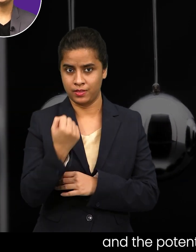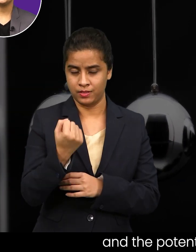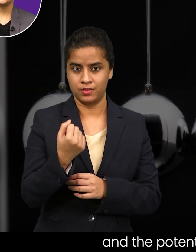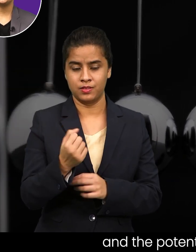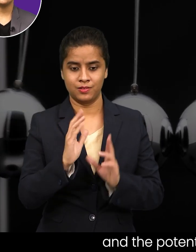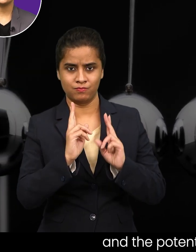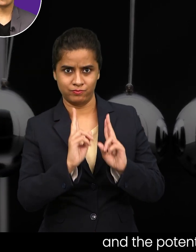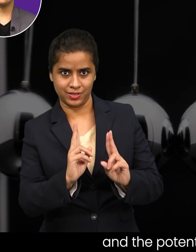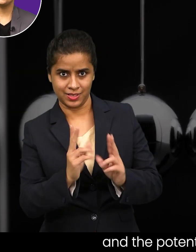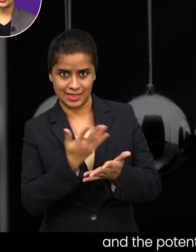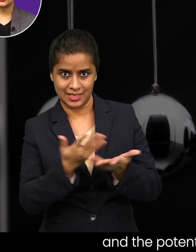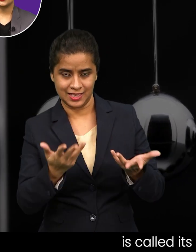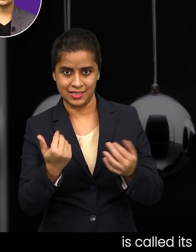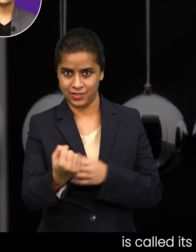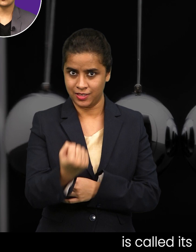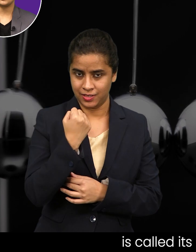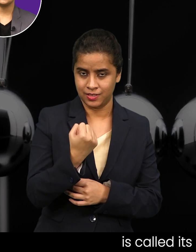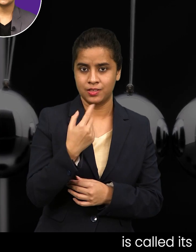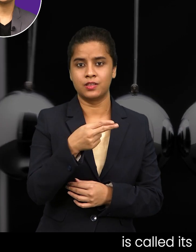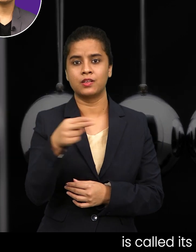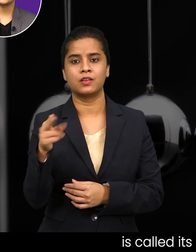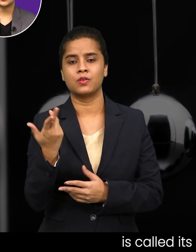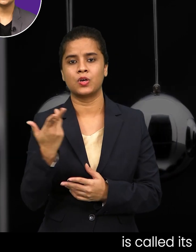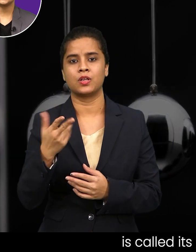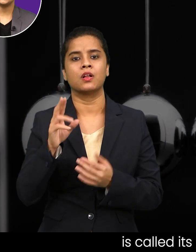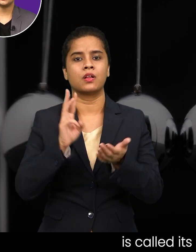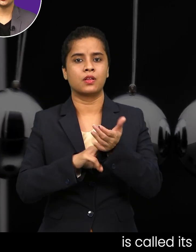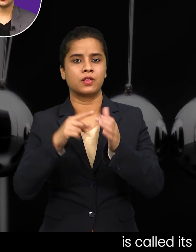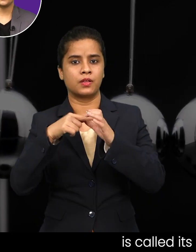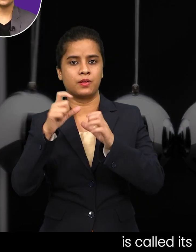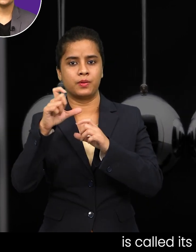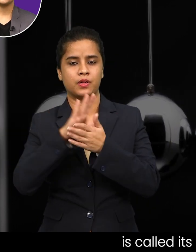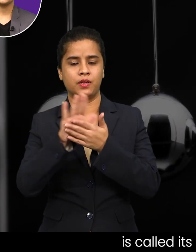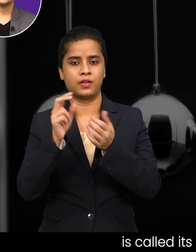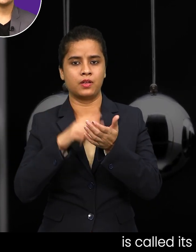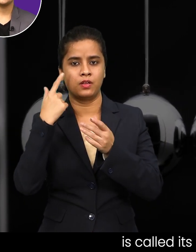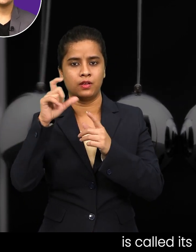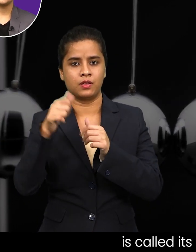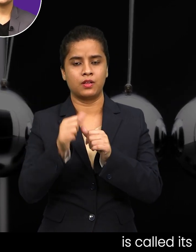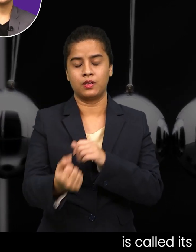potential energy of an object is called its mechanical energy.